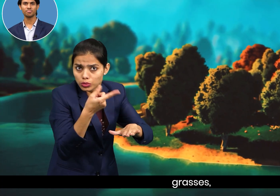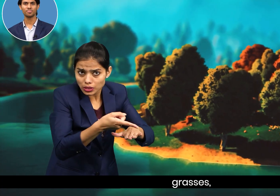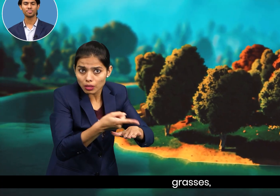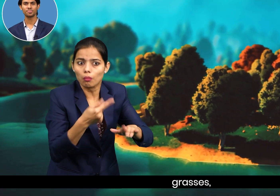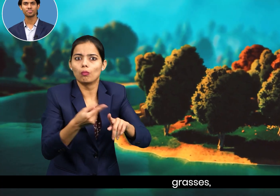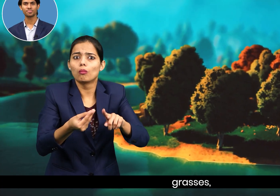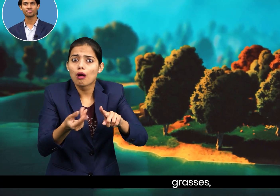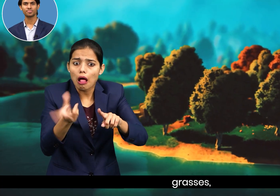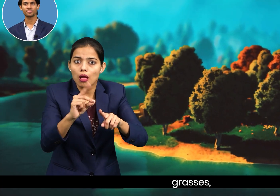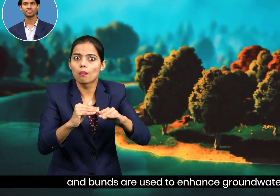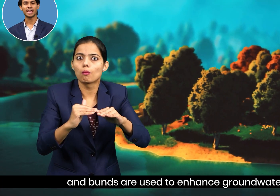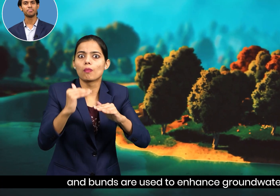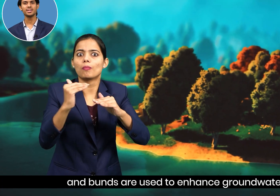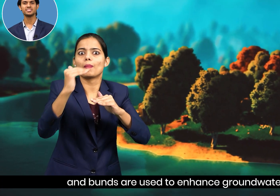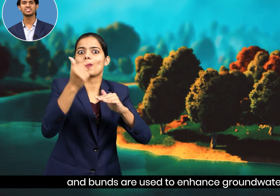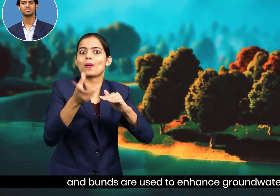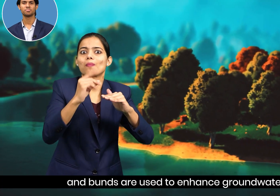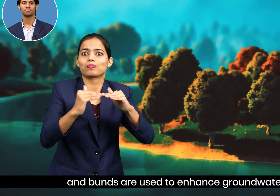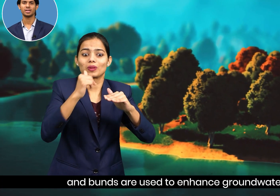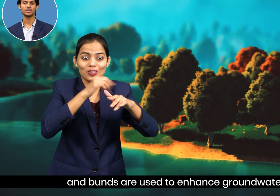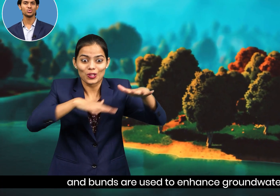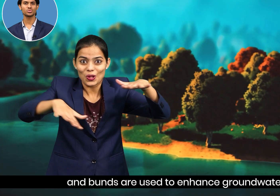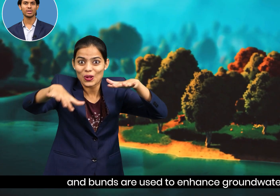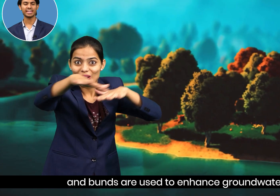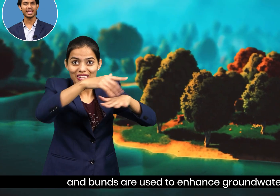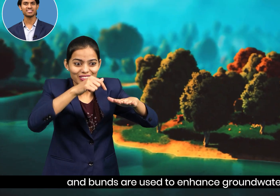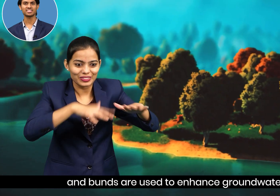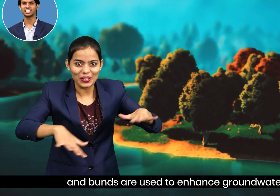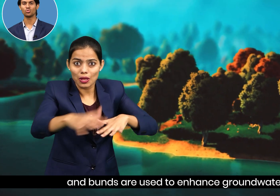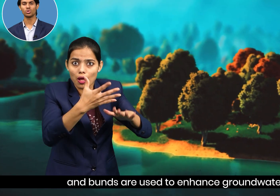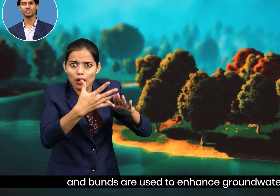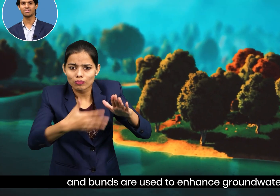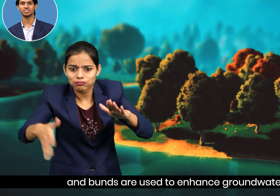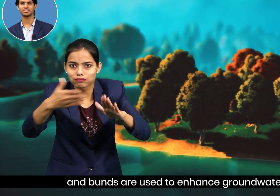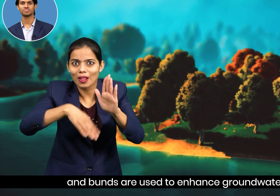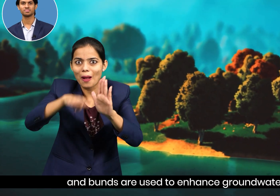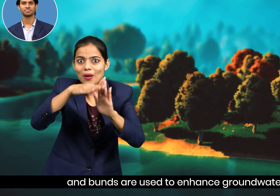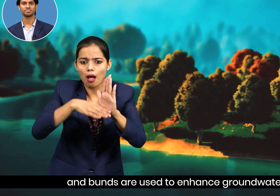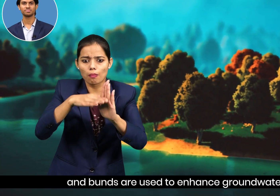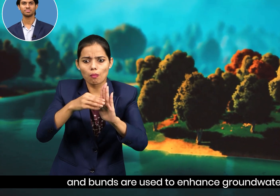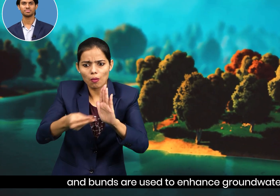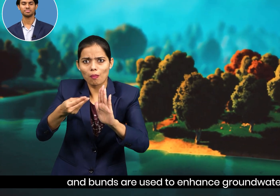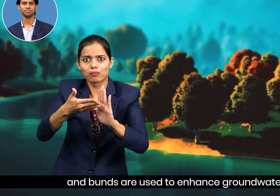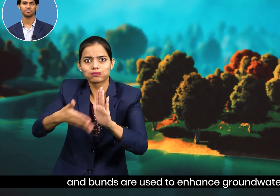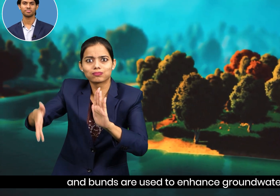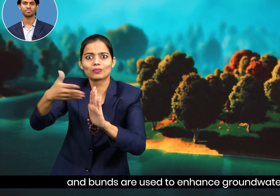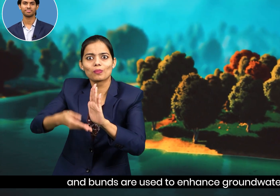grasses, and buns are used to enhance groundwater levels.